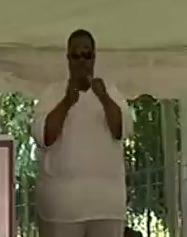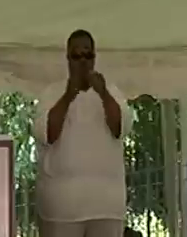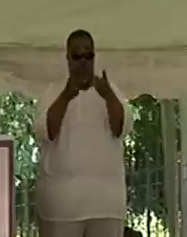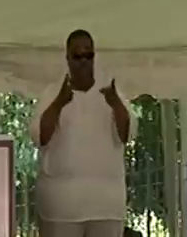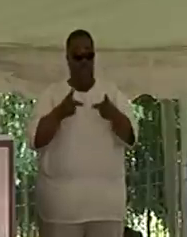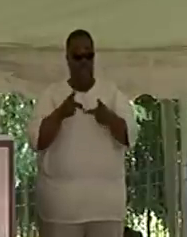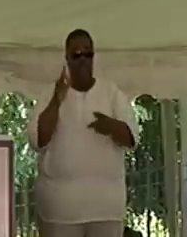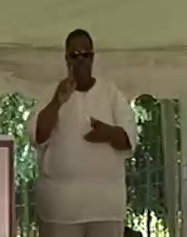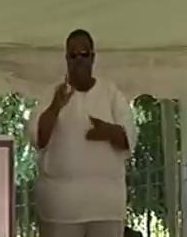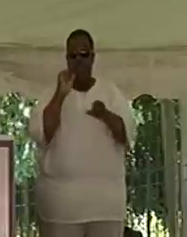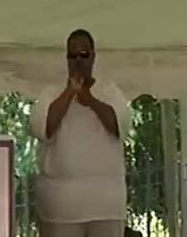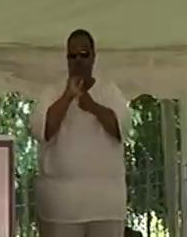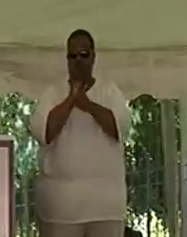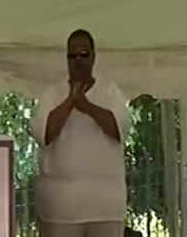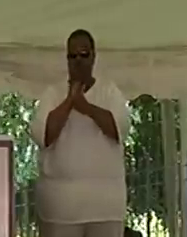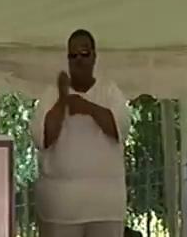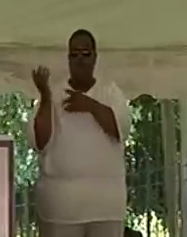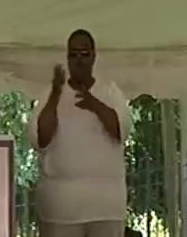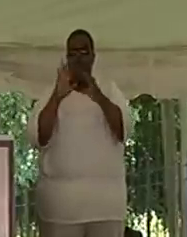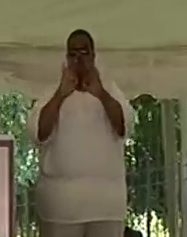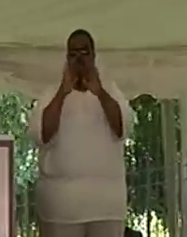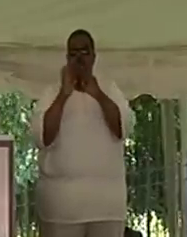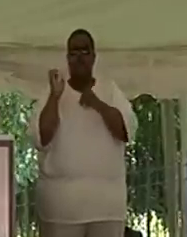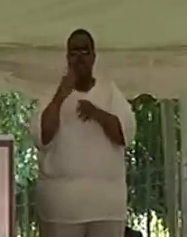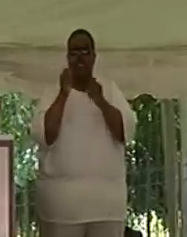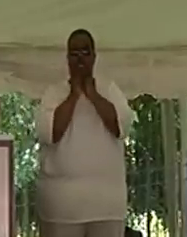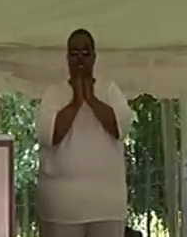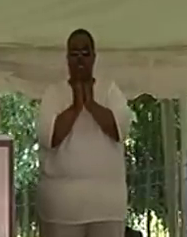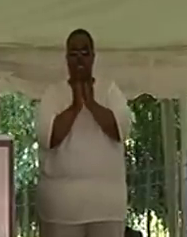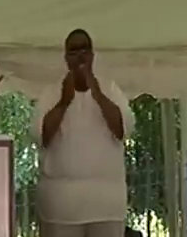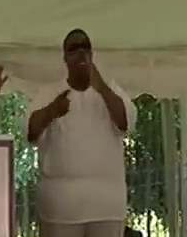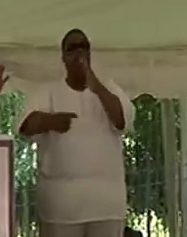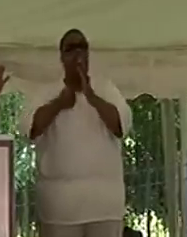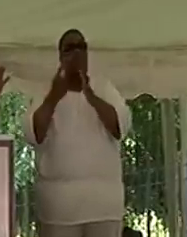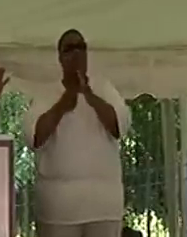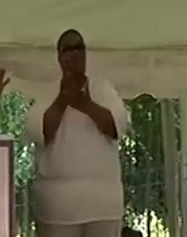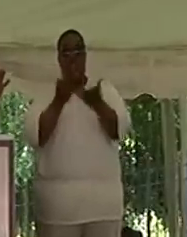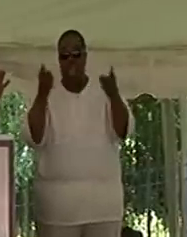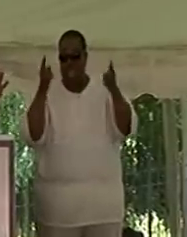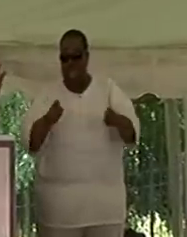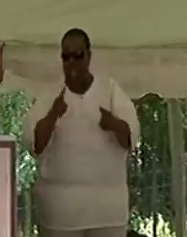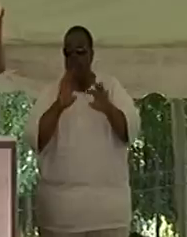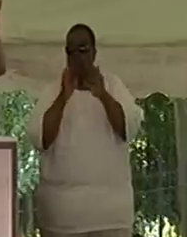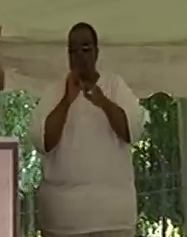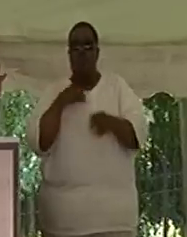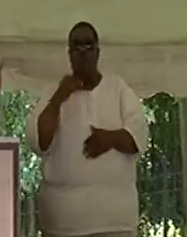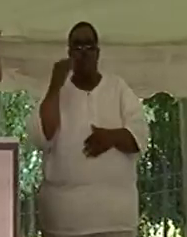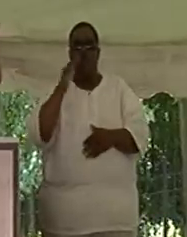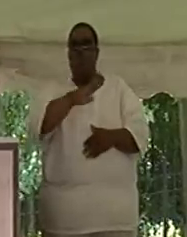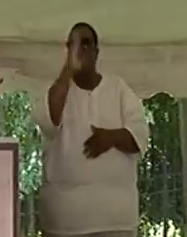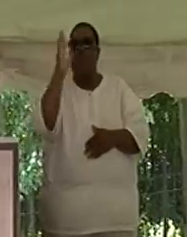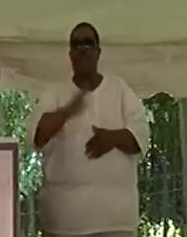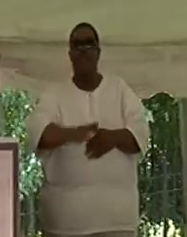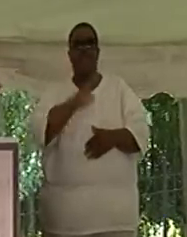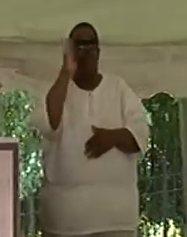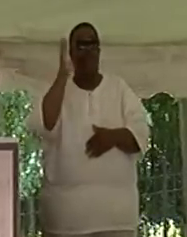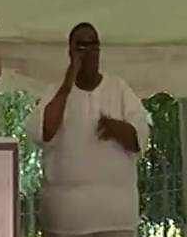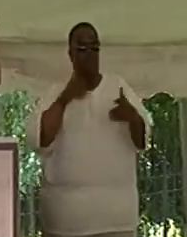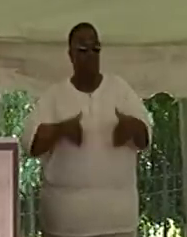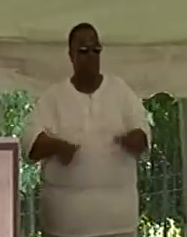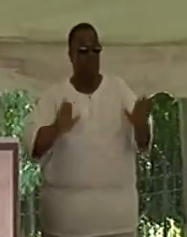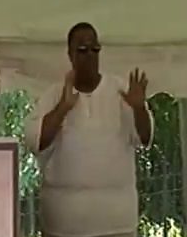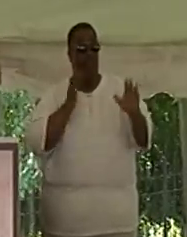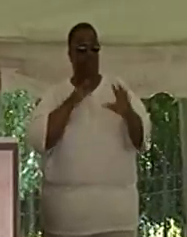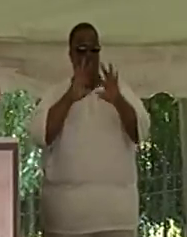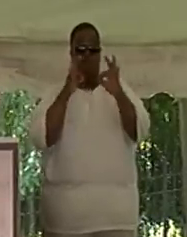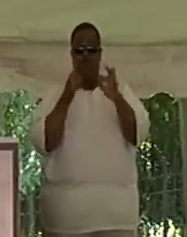place and working to bring families back together again. Sometimes things happen in families, but we should never, ever give up on